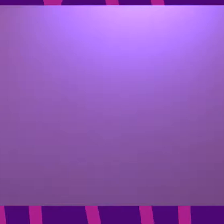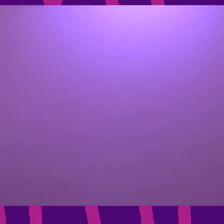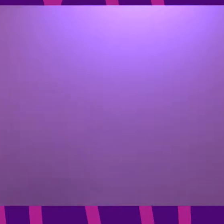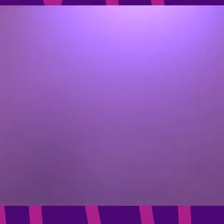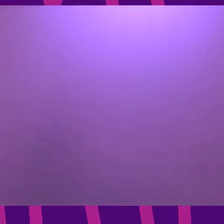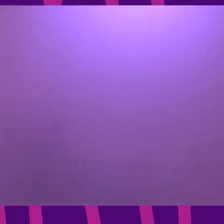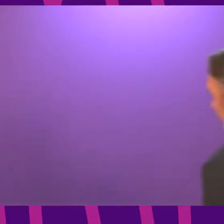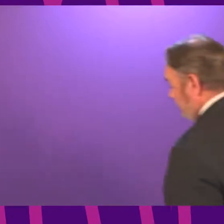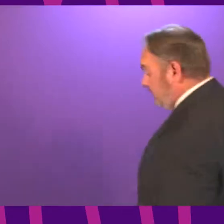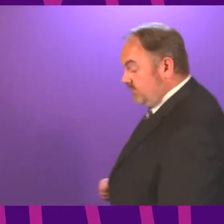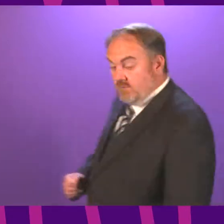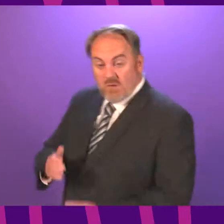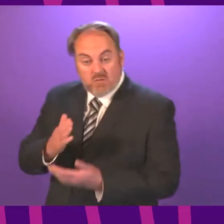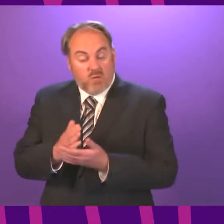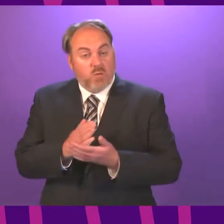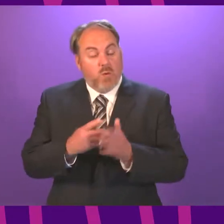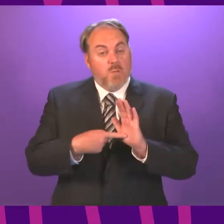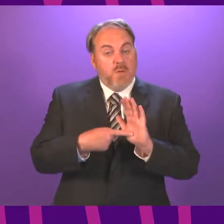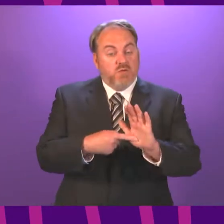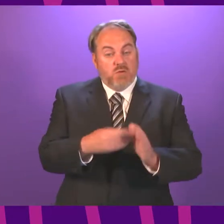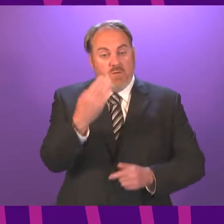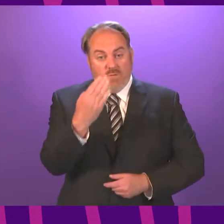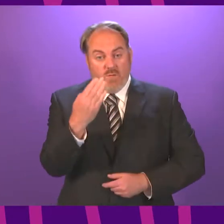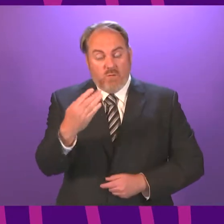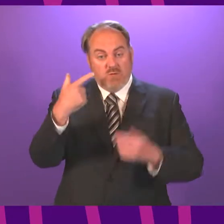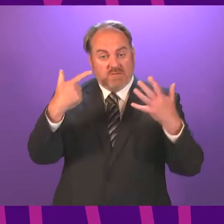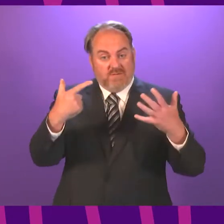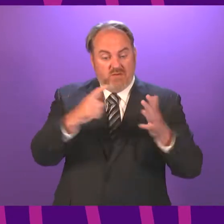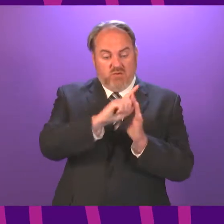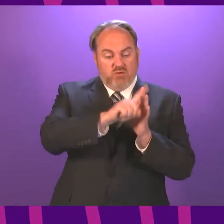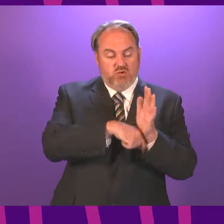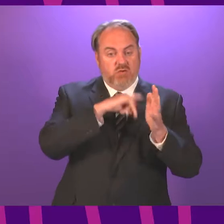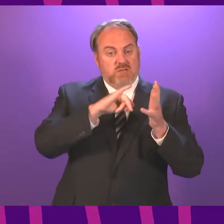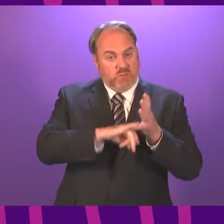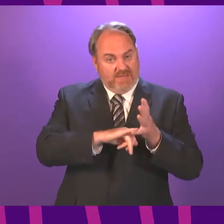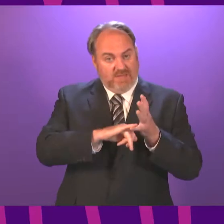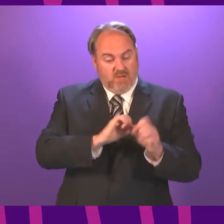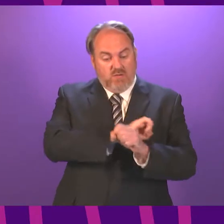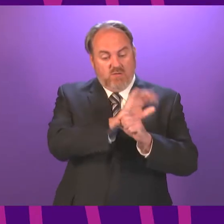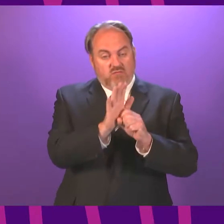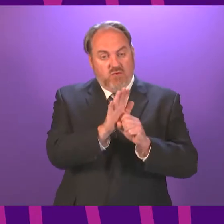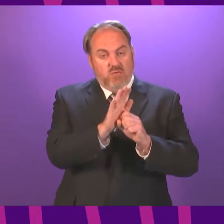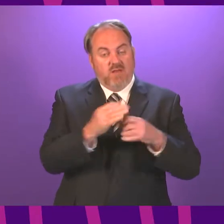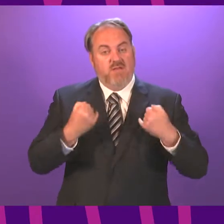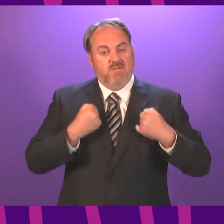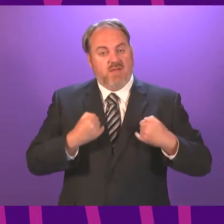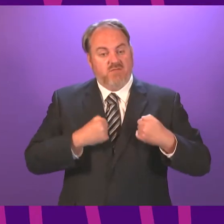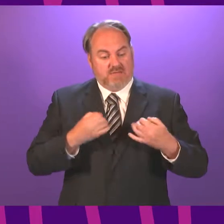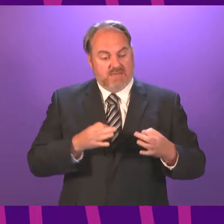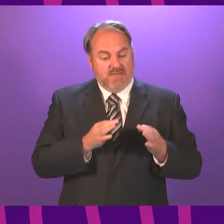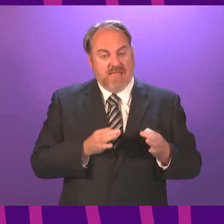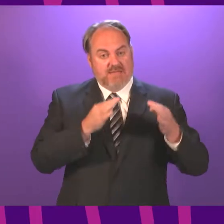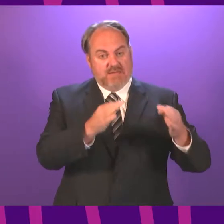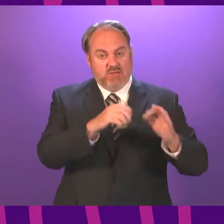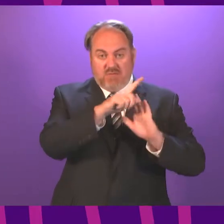The question is that motion 447 in the name of John Swinney on the Coronavirus Extension and Expiry Scotland Bill be